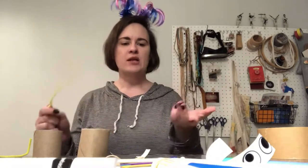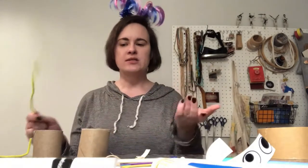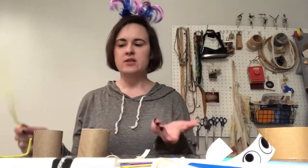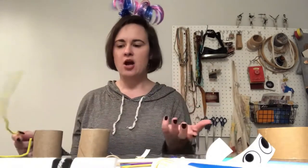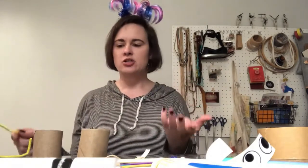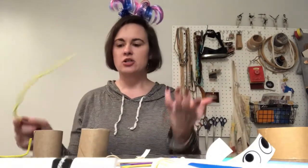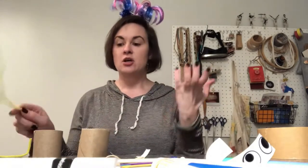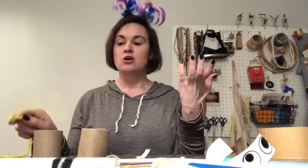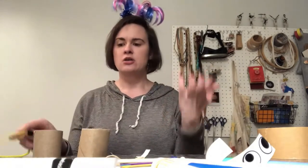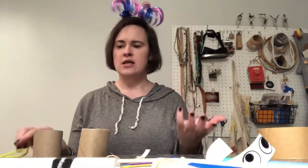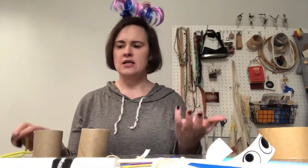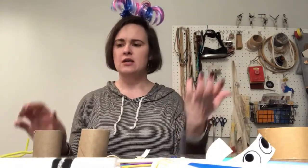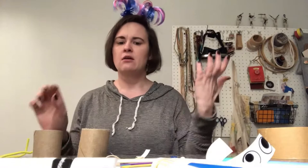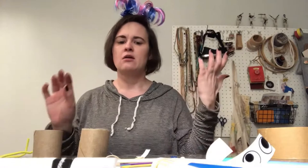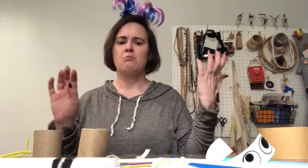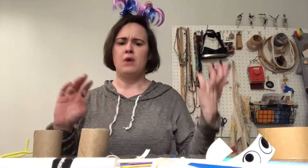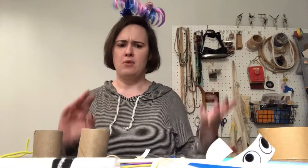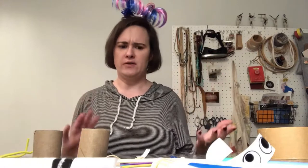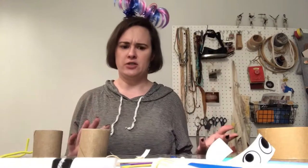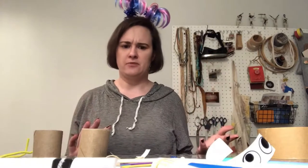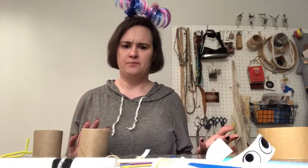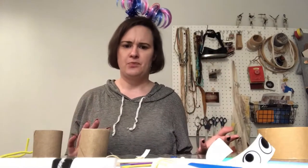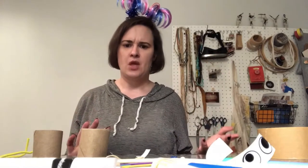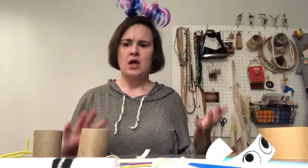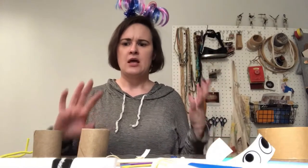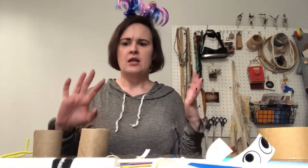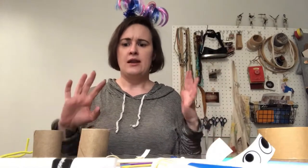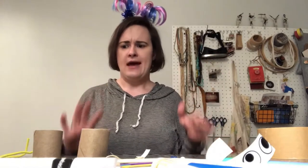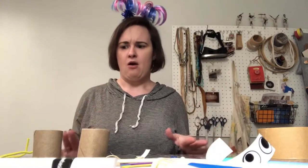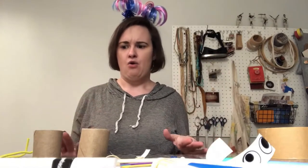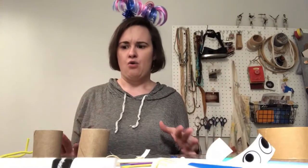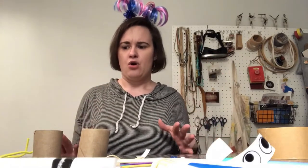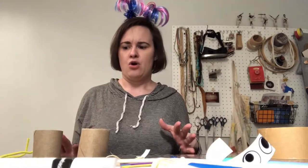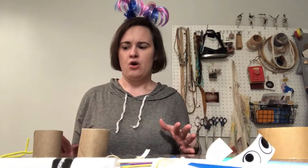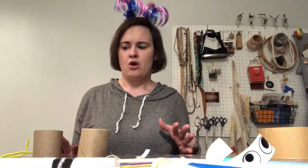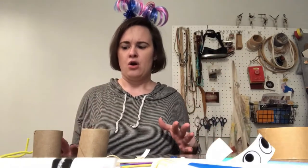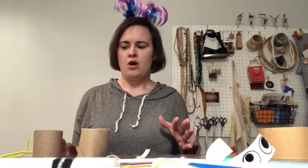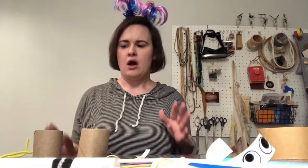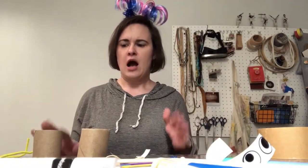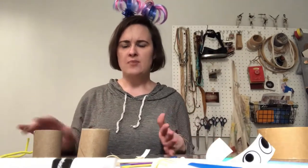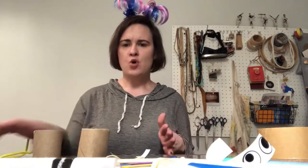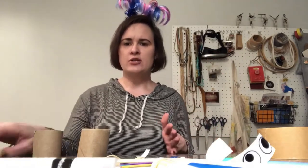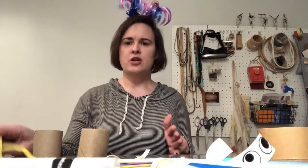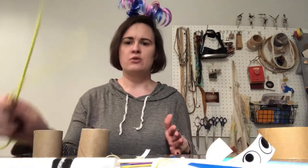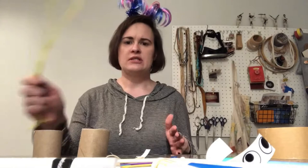to start creating my monster. Now, I'm going to start with